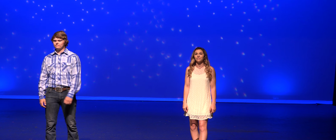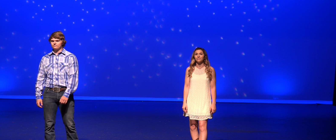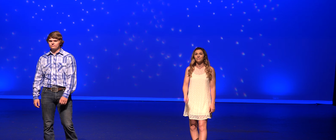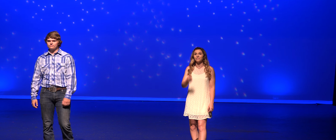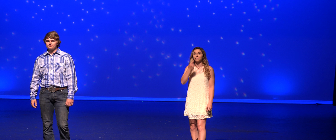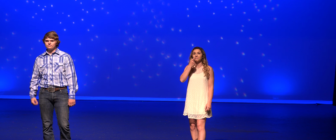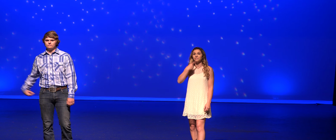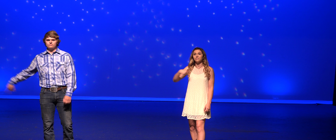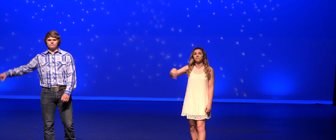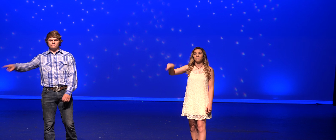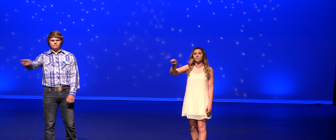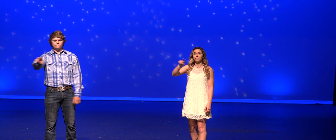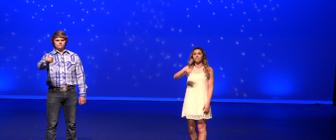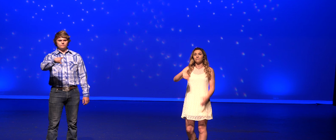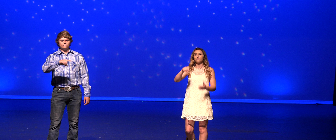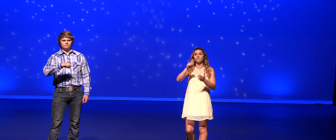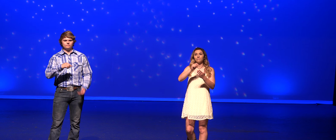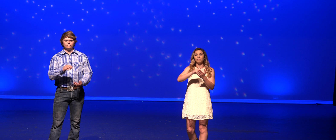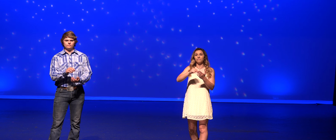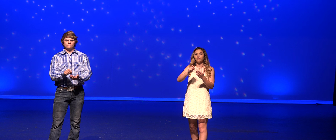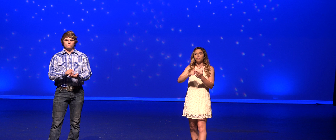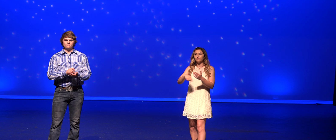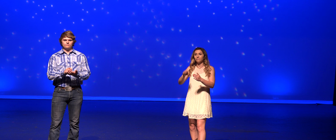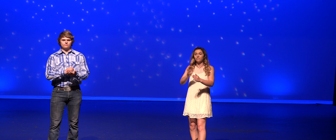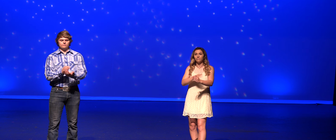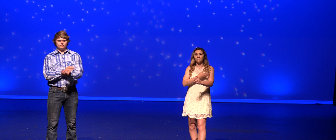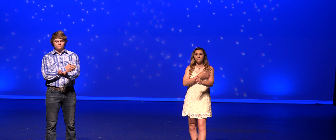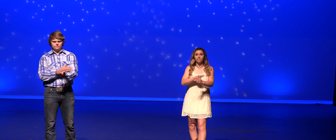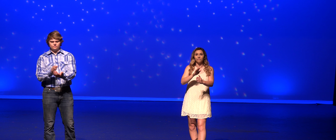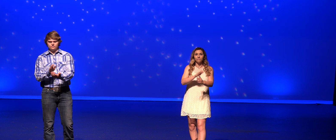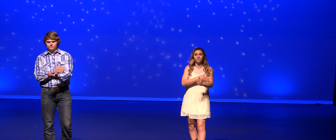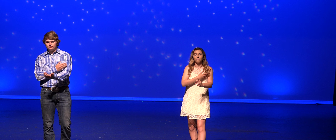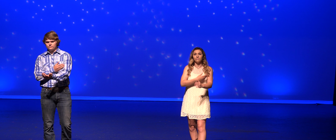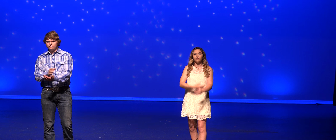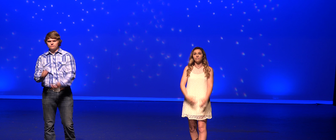I've told you all I'd write you a song